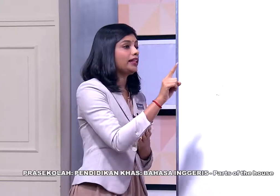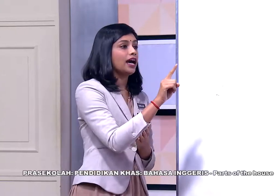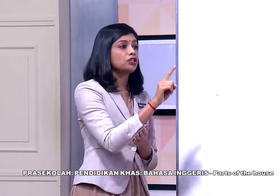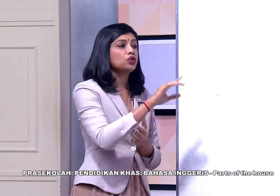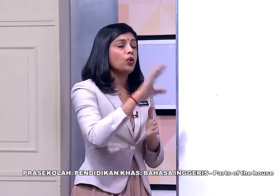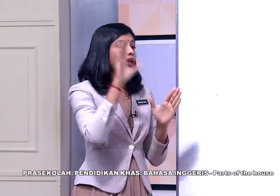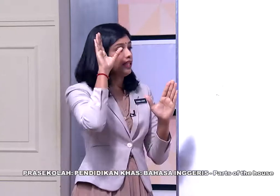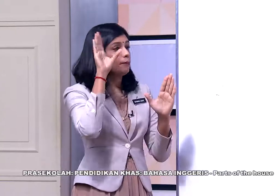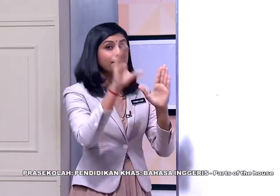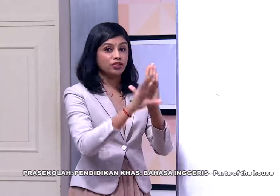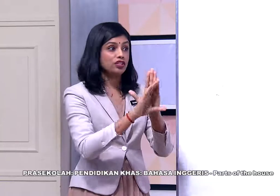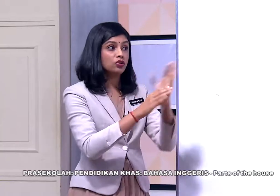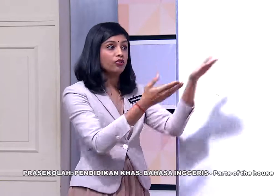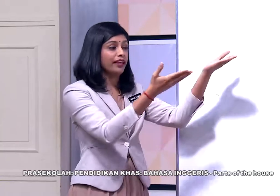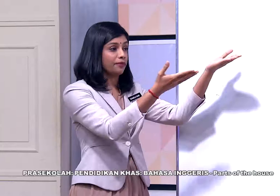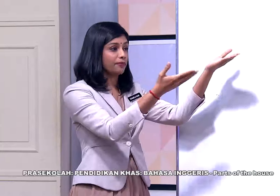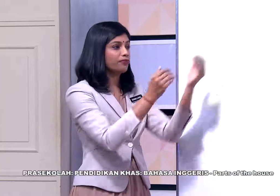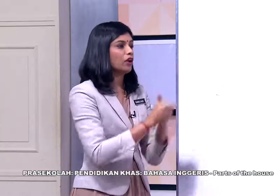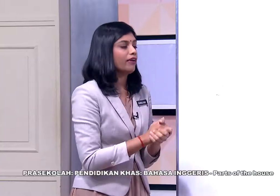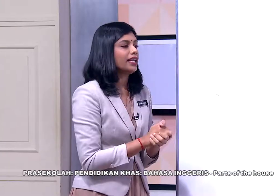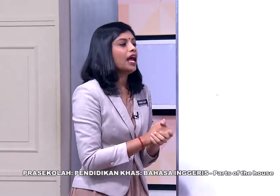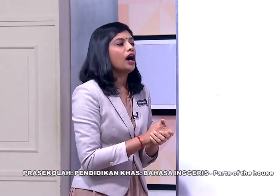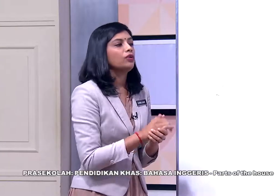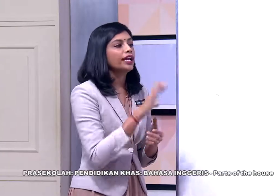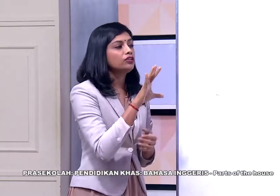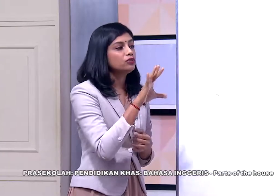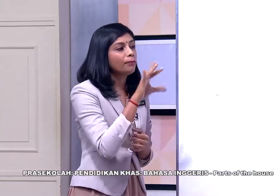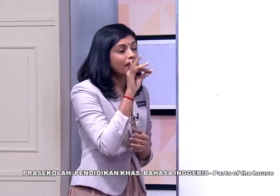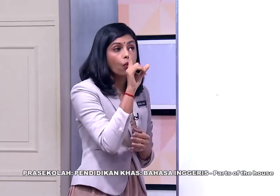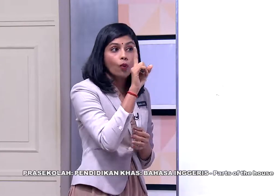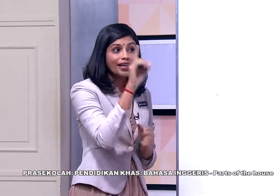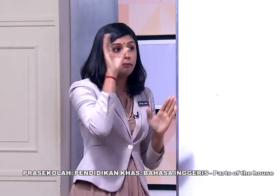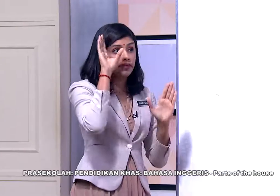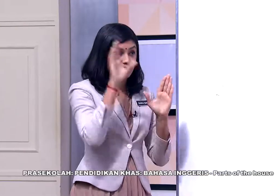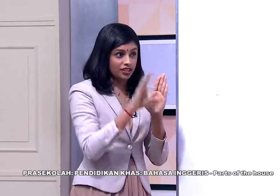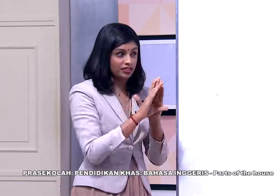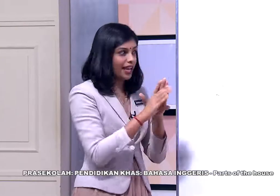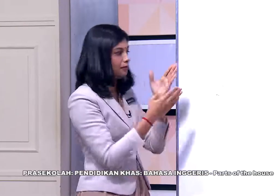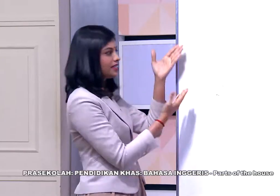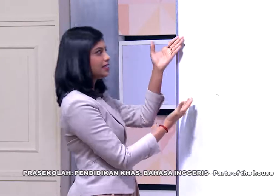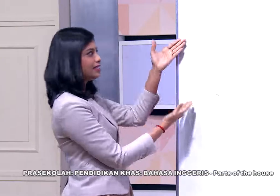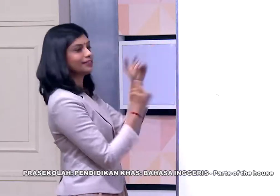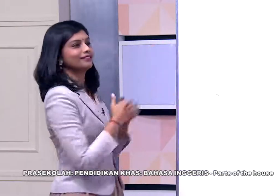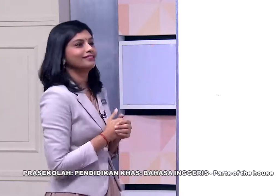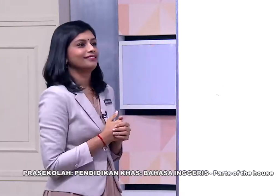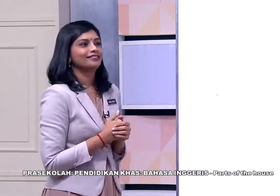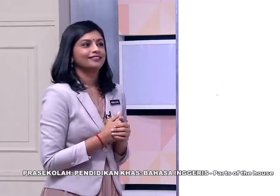are so many pictures over there. Mm-hmm. All right. I would like you to pick one picture and place it here. All